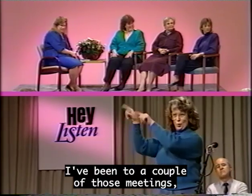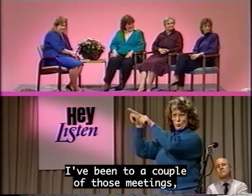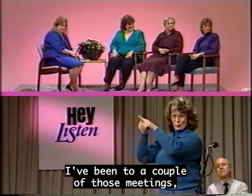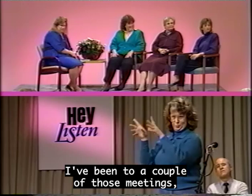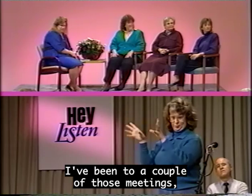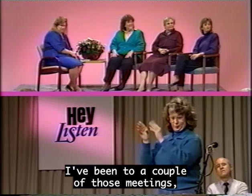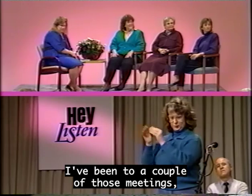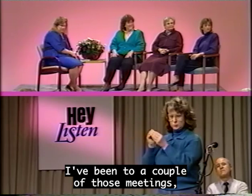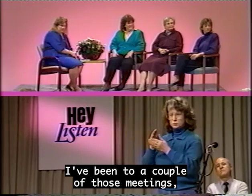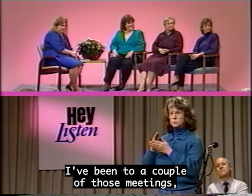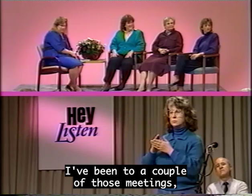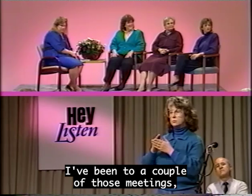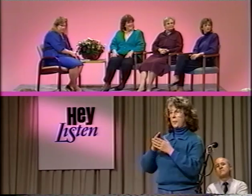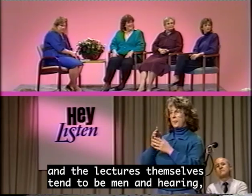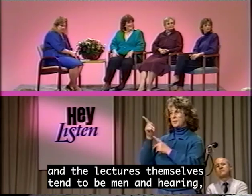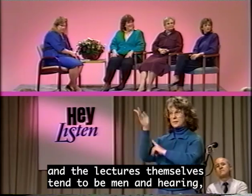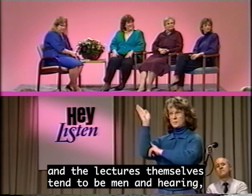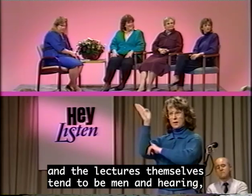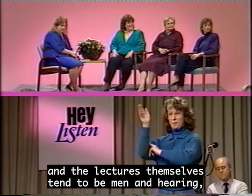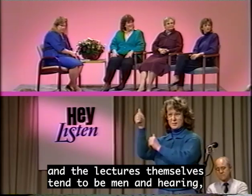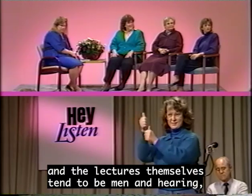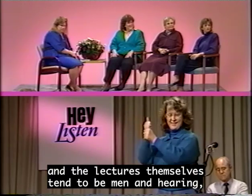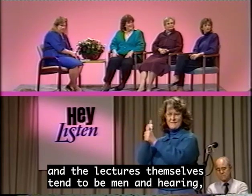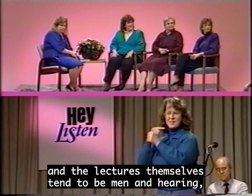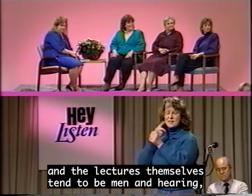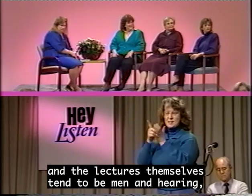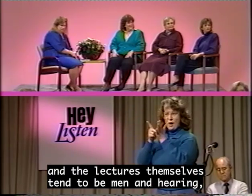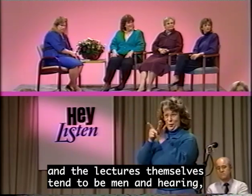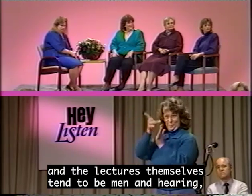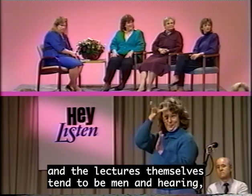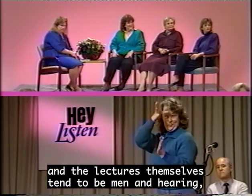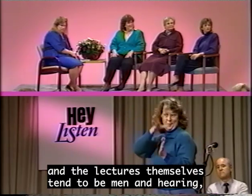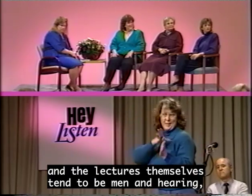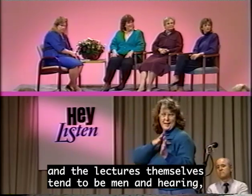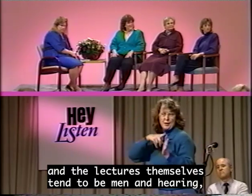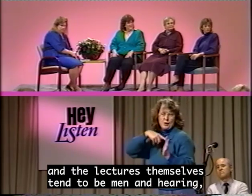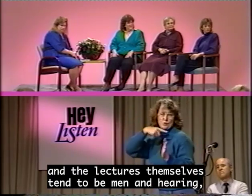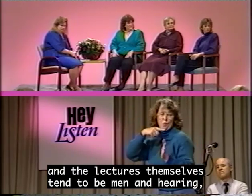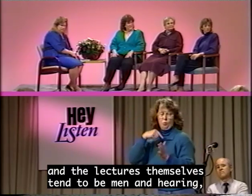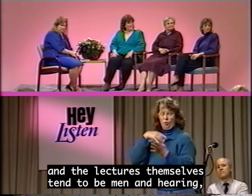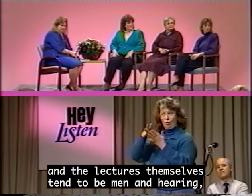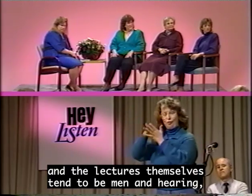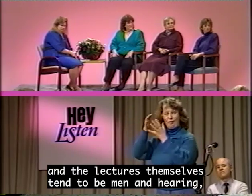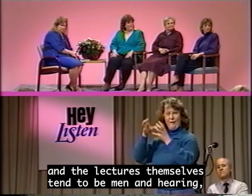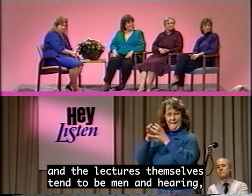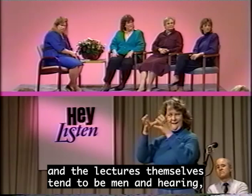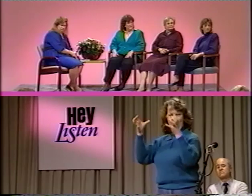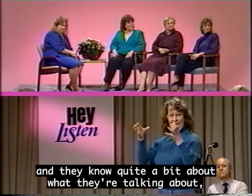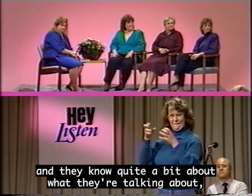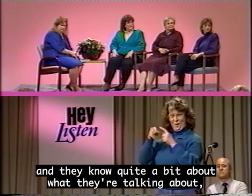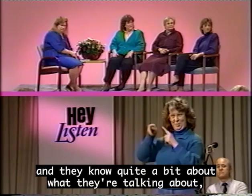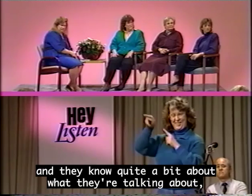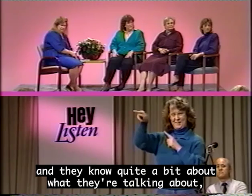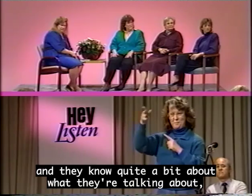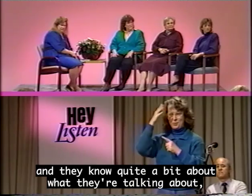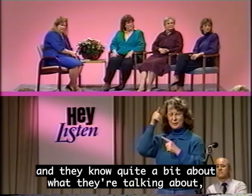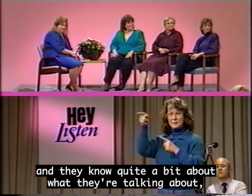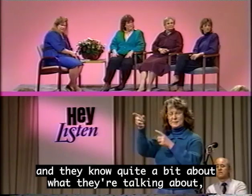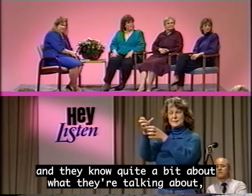I've been to a couple of those meetings, and the lecturers themselves tend to be men in hearing, and they know quite a bit about